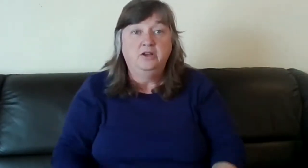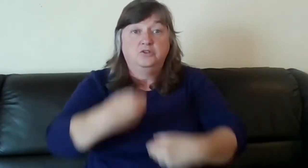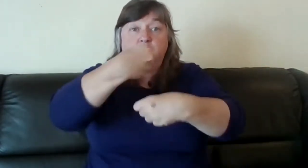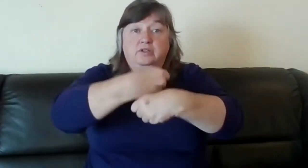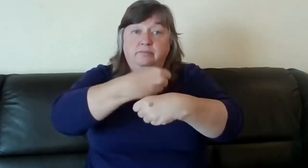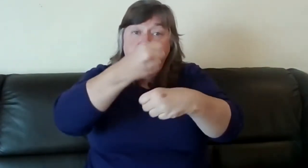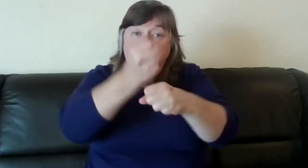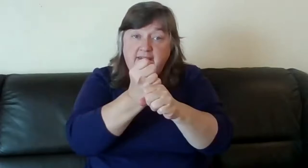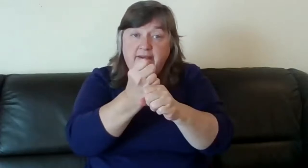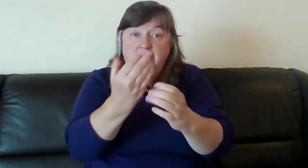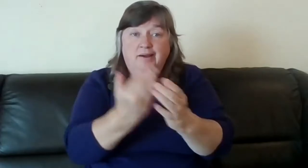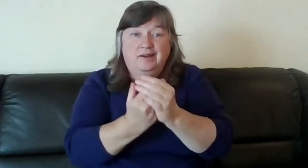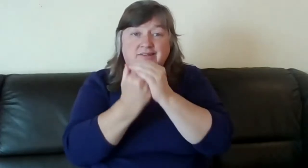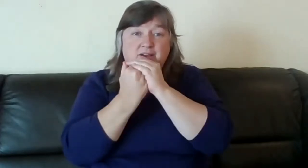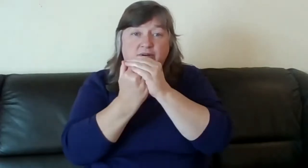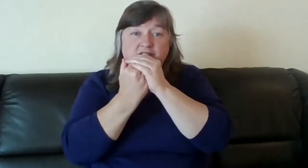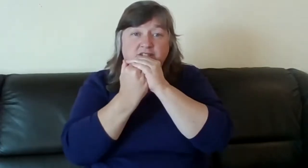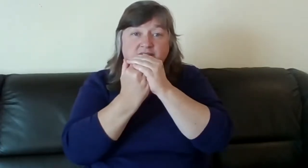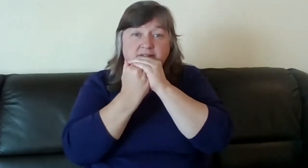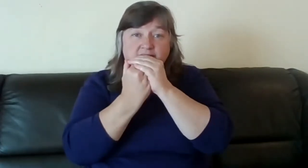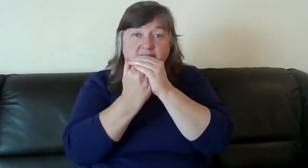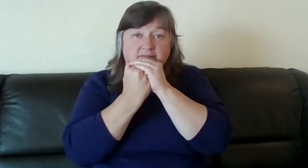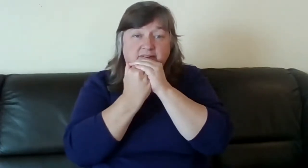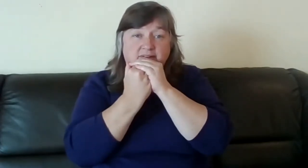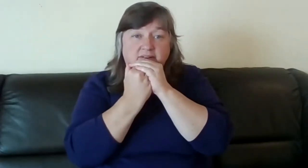So you could make a sandwich,